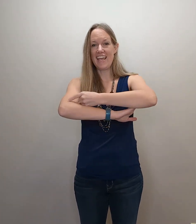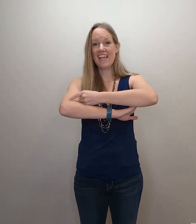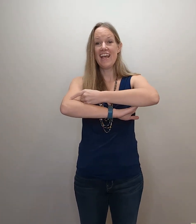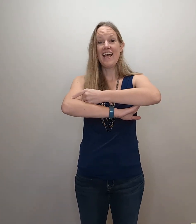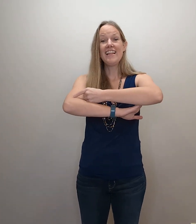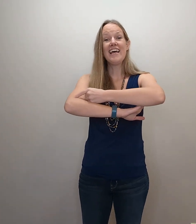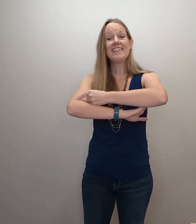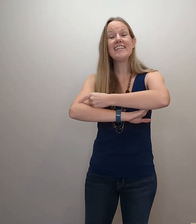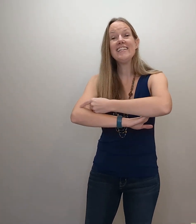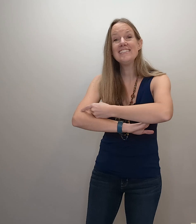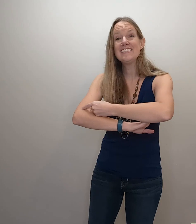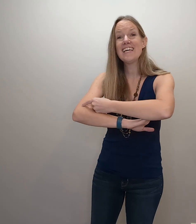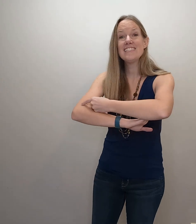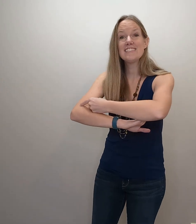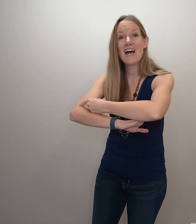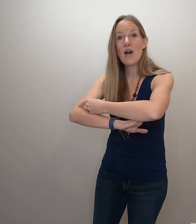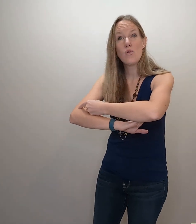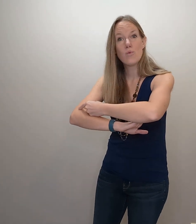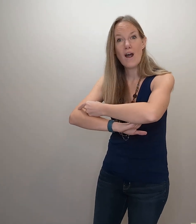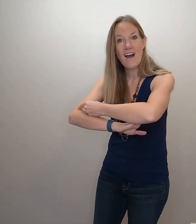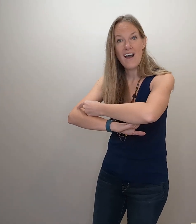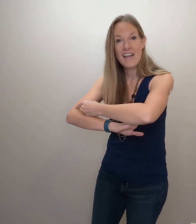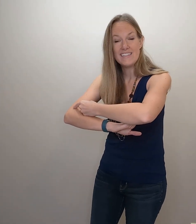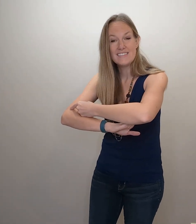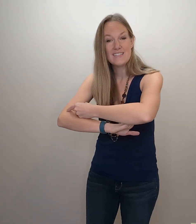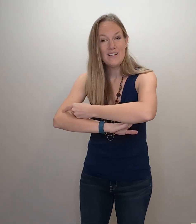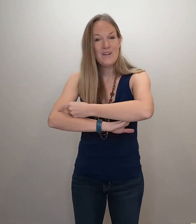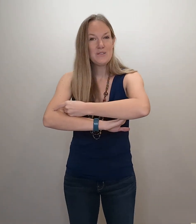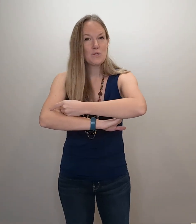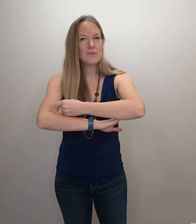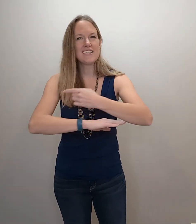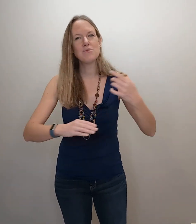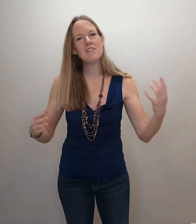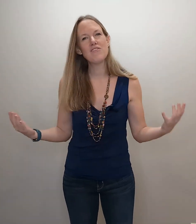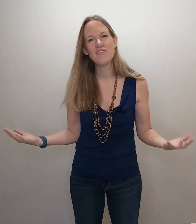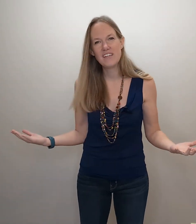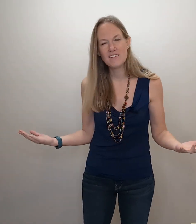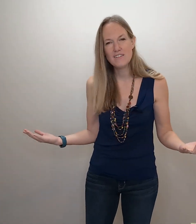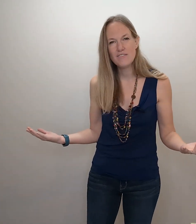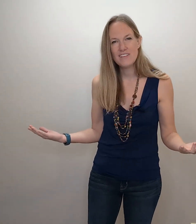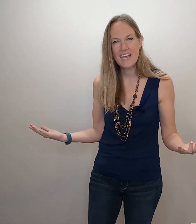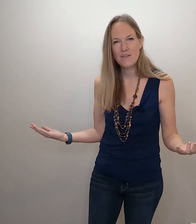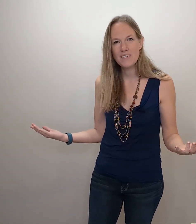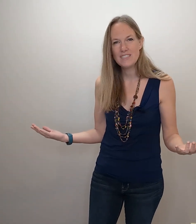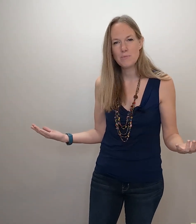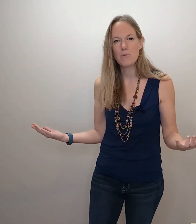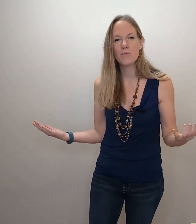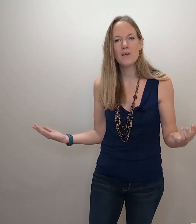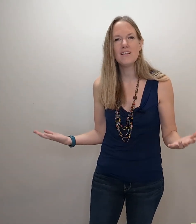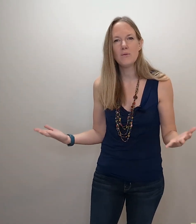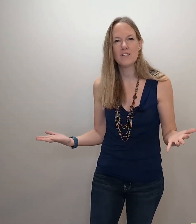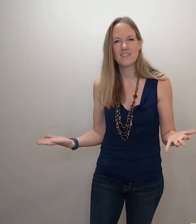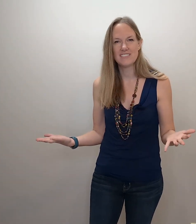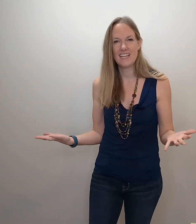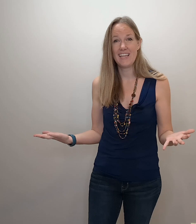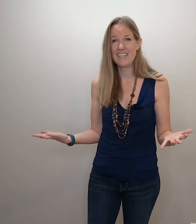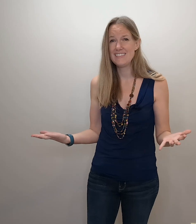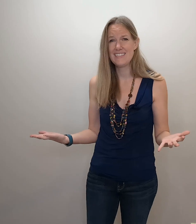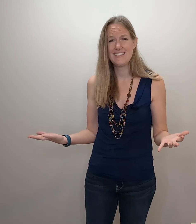day, let incense arise. So that's really figurative language, but really what they're saying, incense